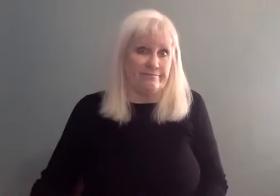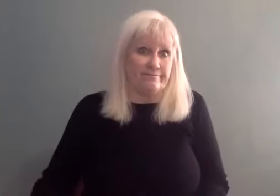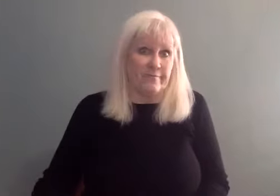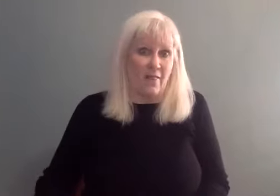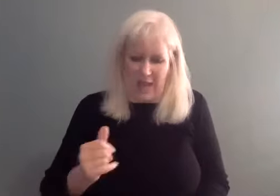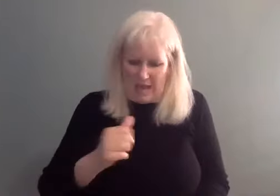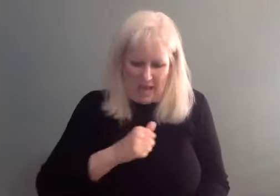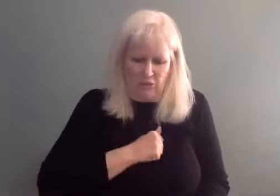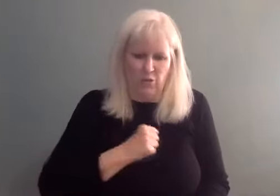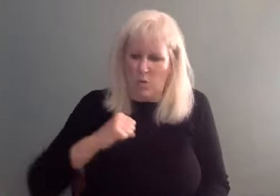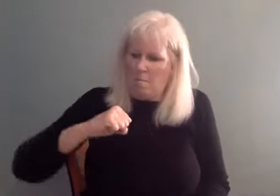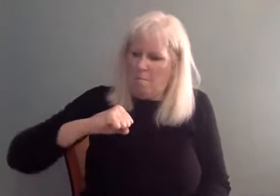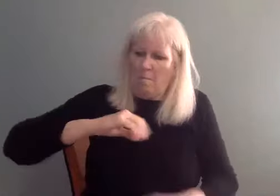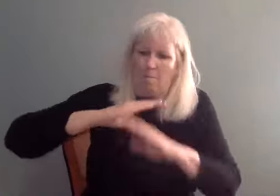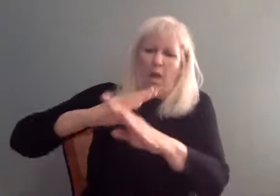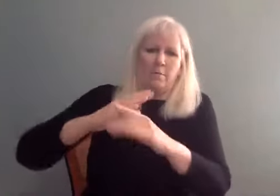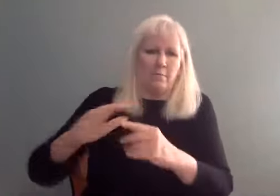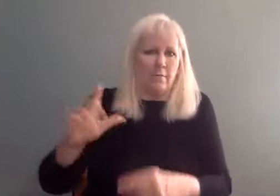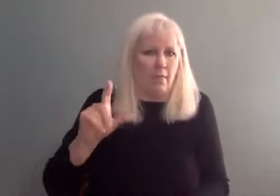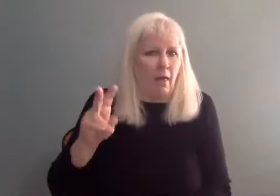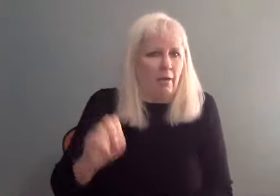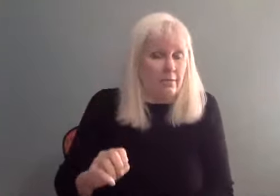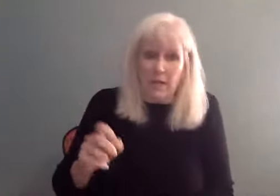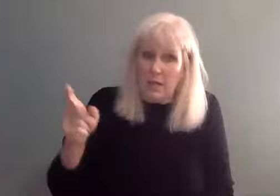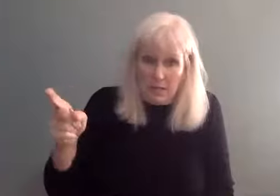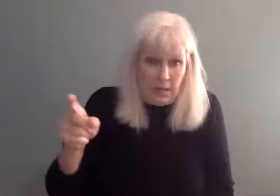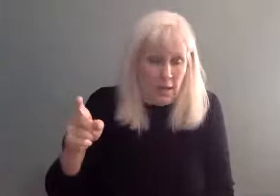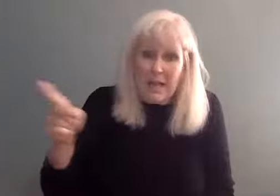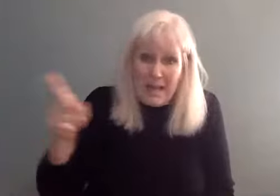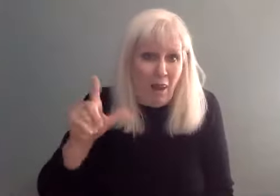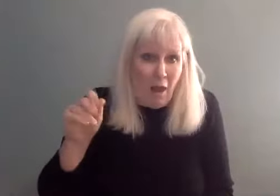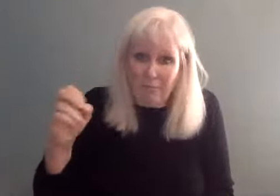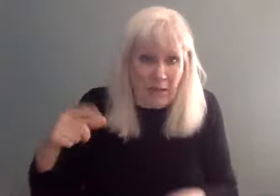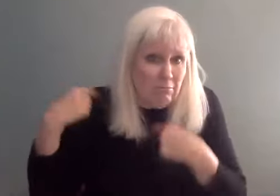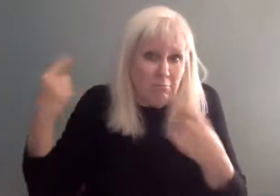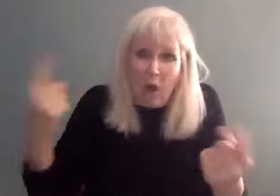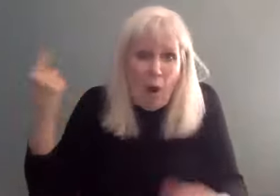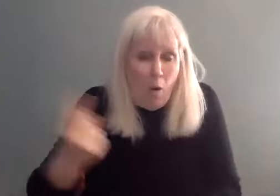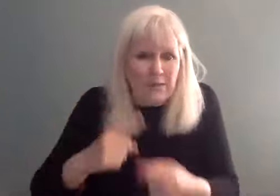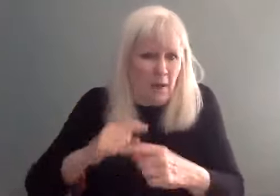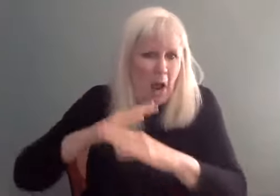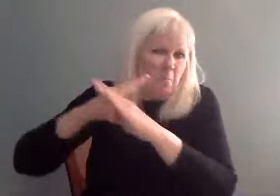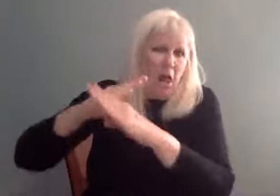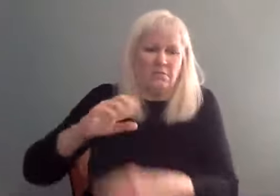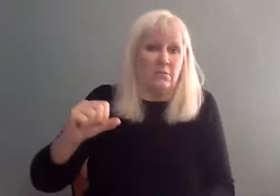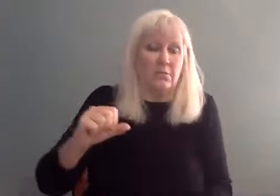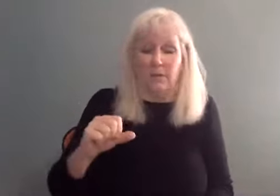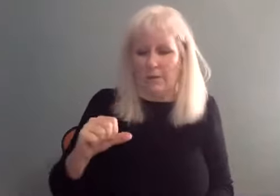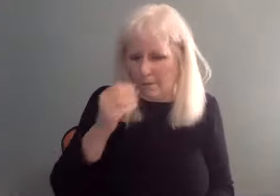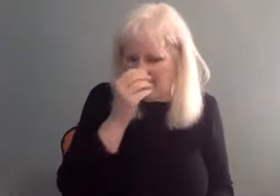I had it though. It was always there, but I blocked it. And my dad got a check and a note, and then he called me 4 years